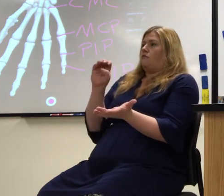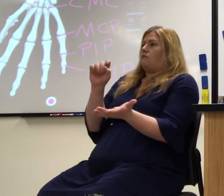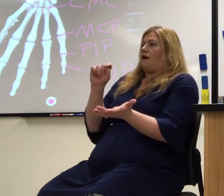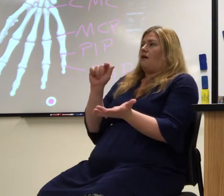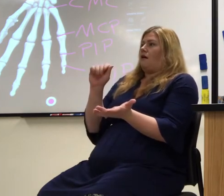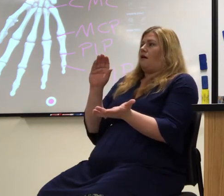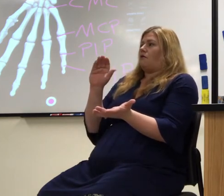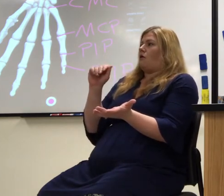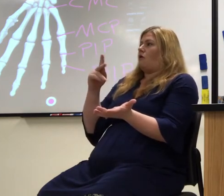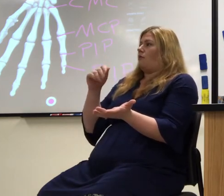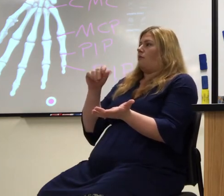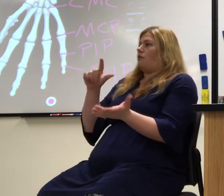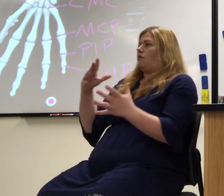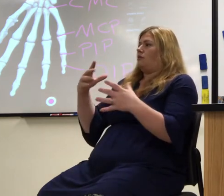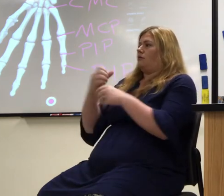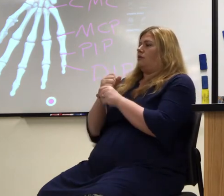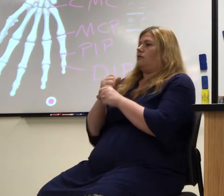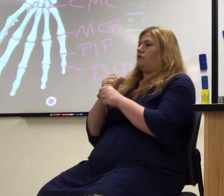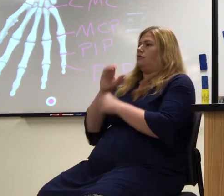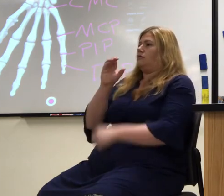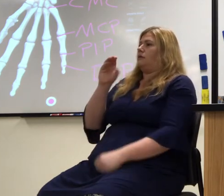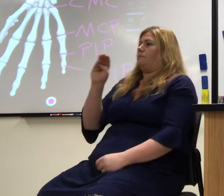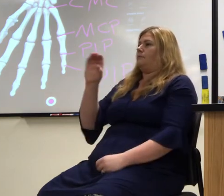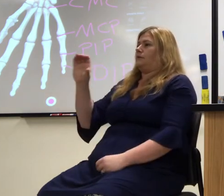CMC. MCP is